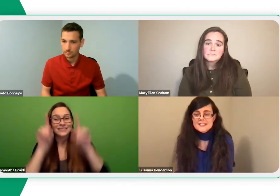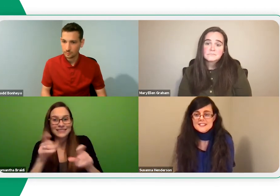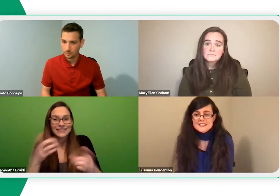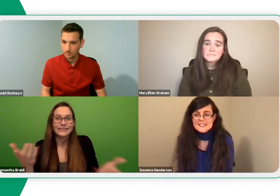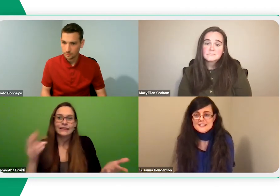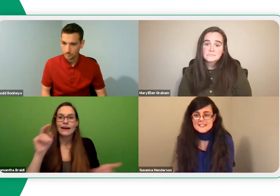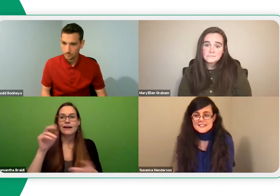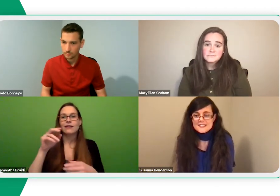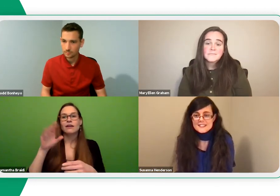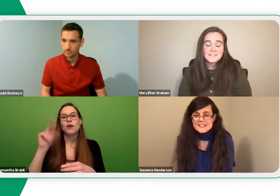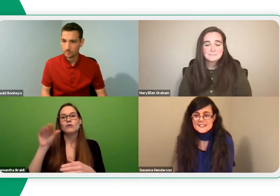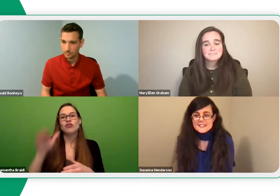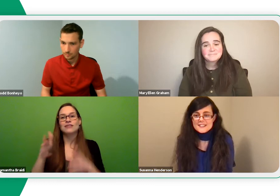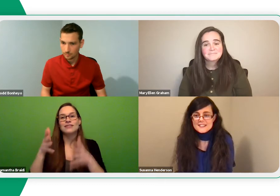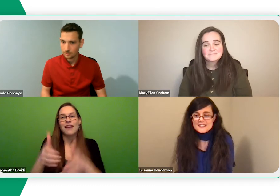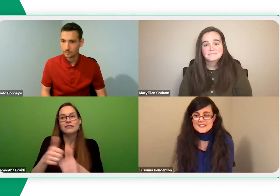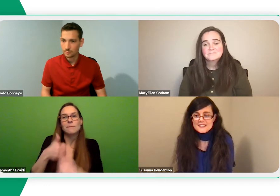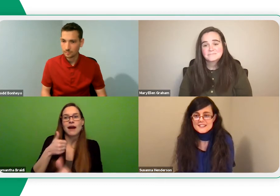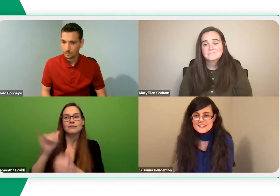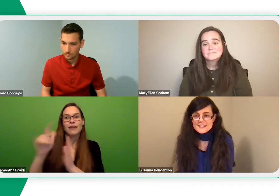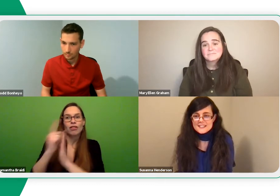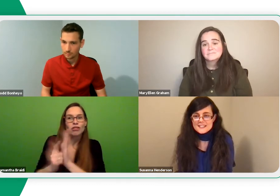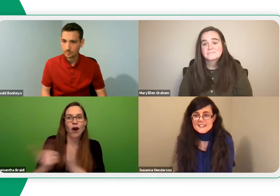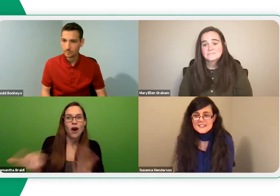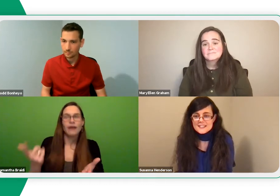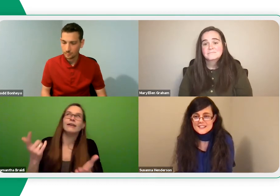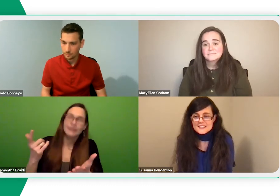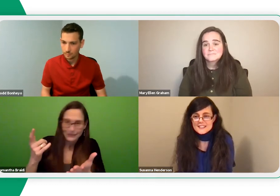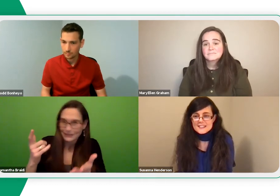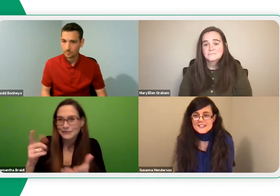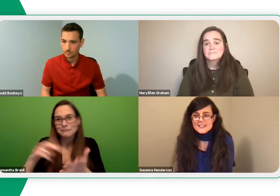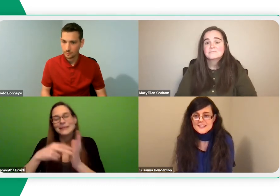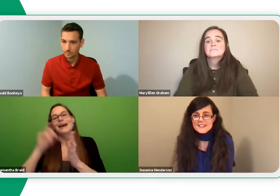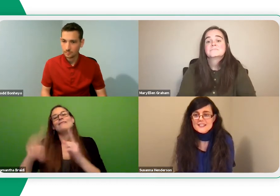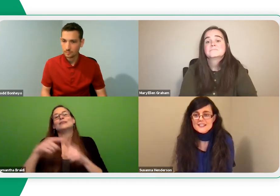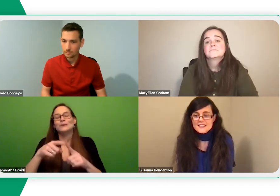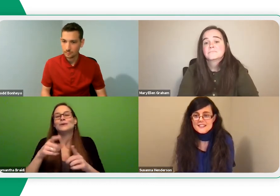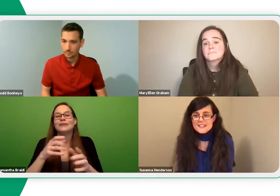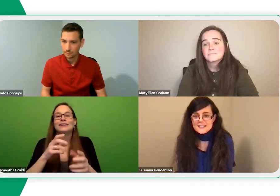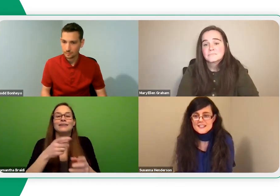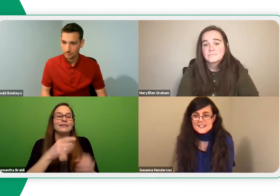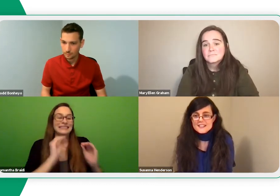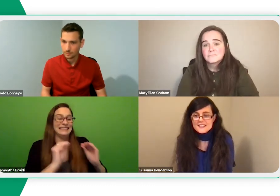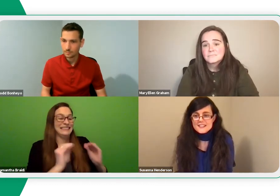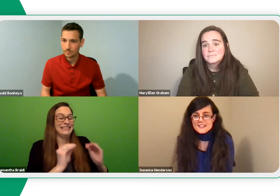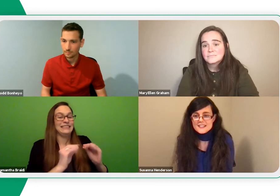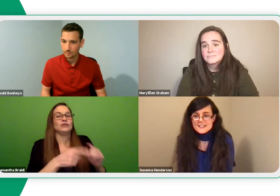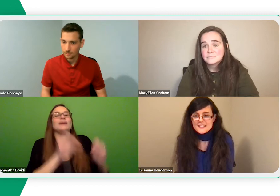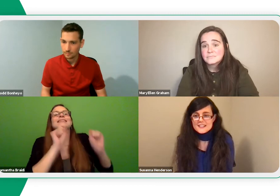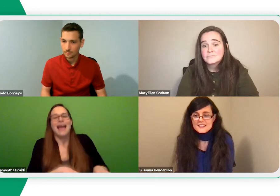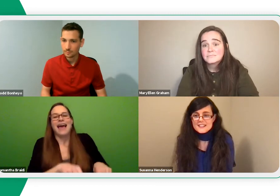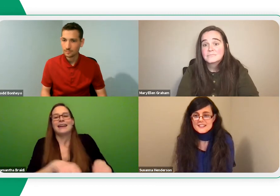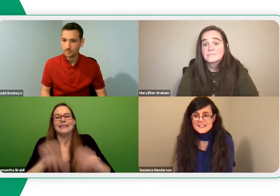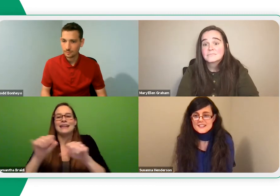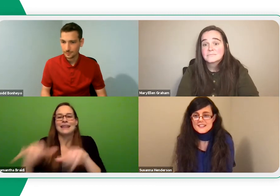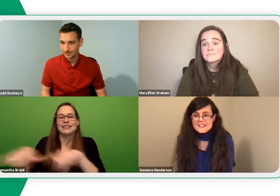to make sure we satisfy those goals. And then there's also, for three, standardized testing. There is a law called No Child Left Behind, which